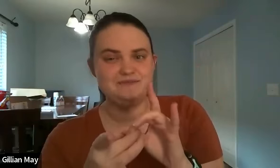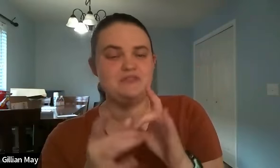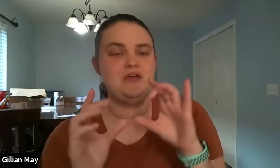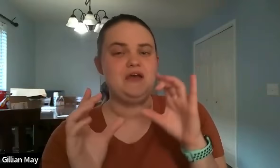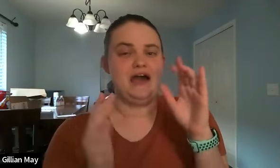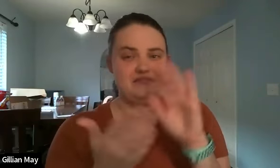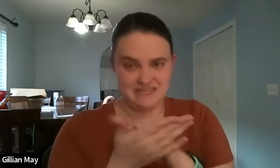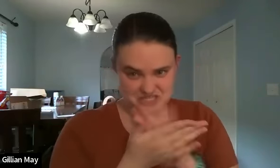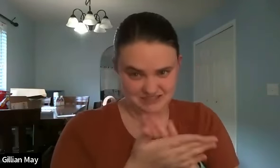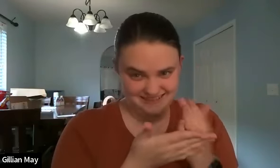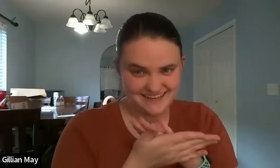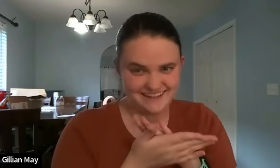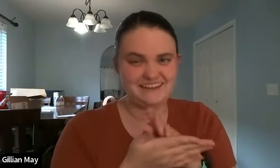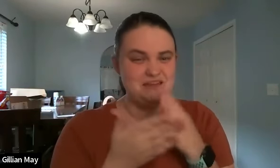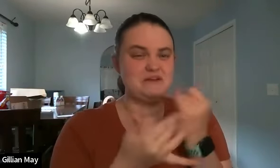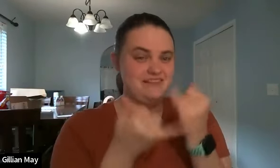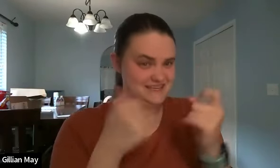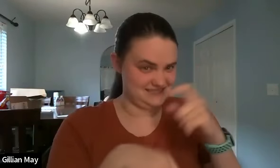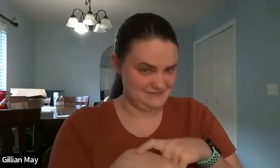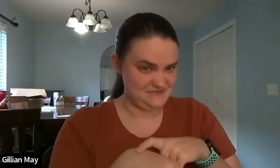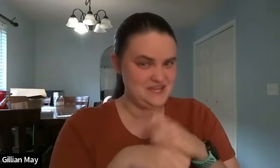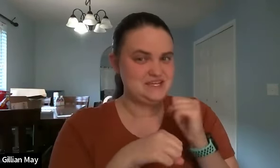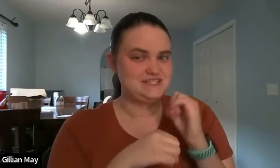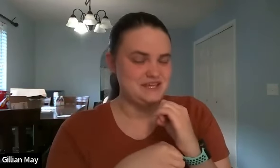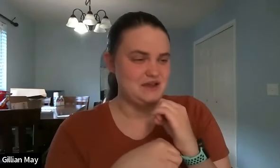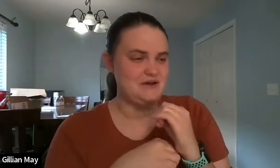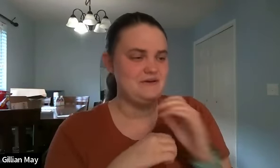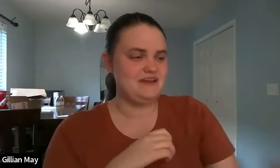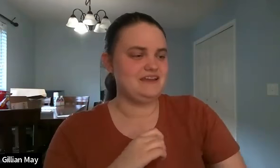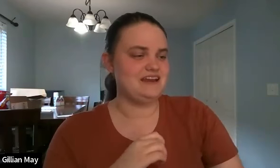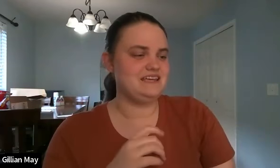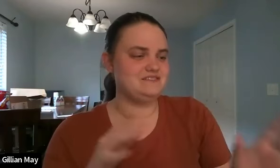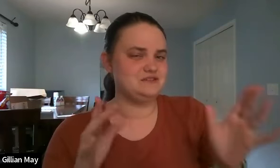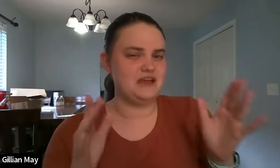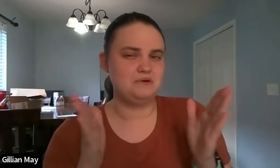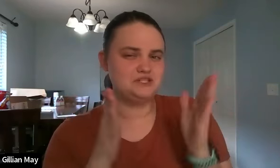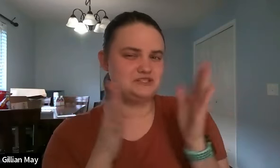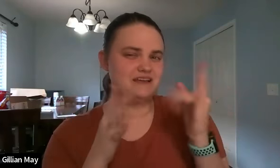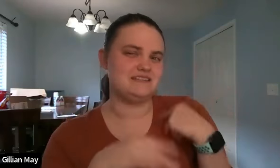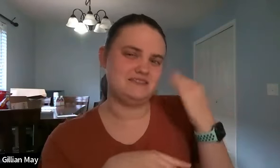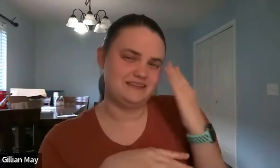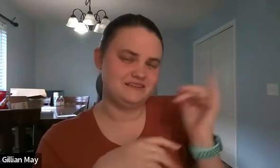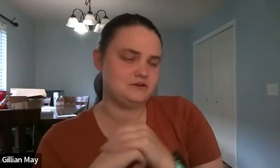with the kitchen like they were the last time. So kind of pushes you guys to think a little.